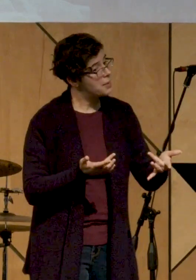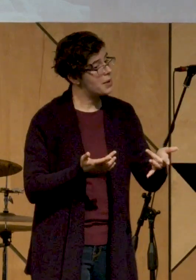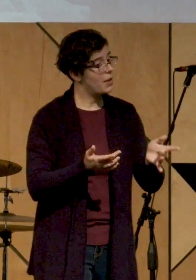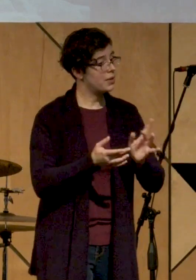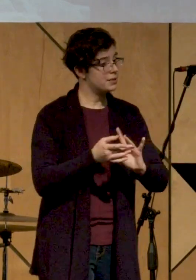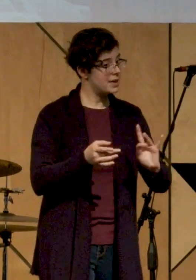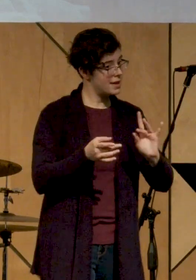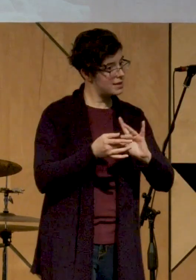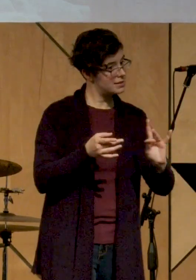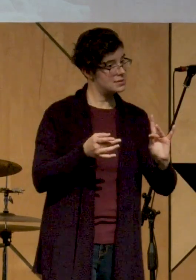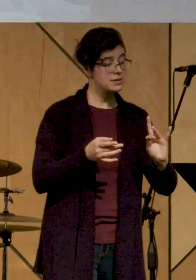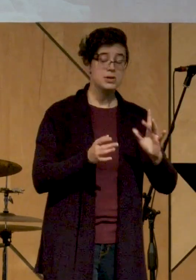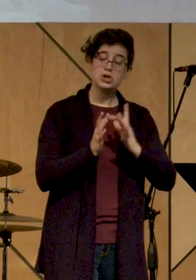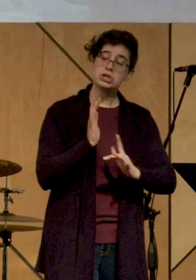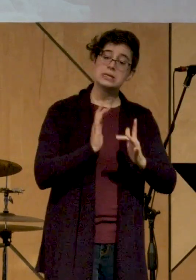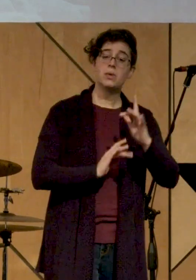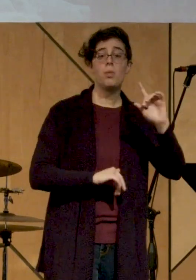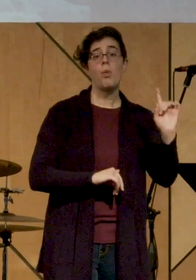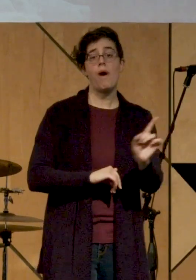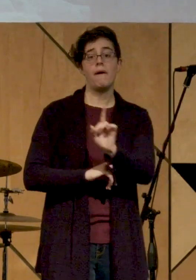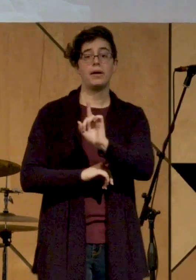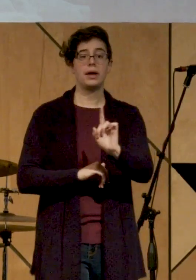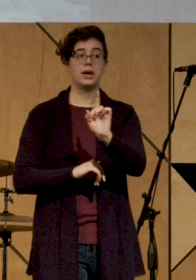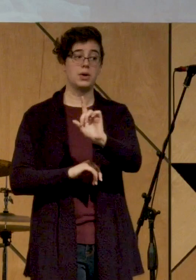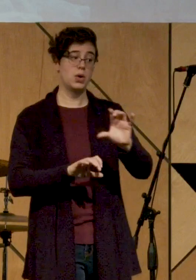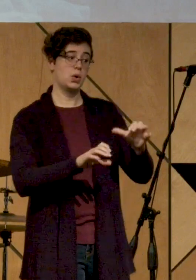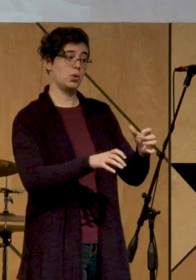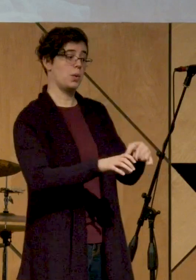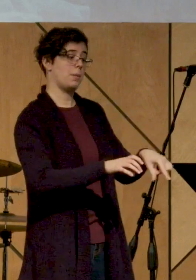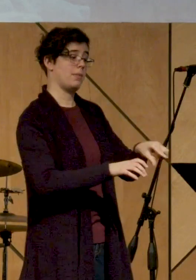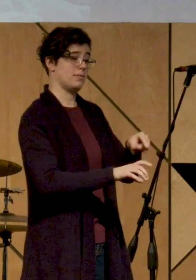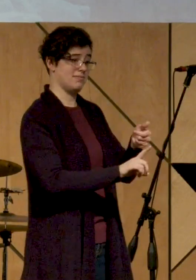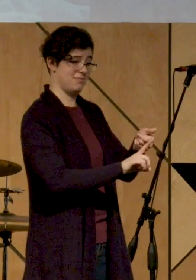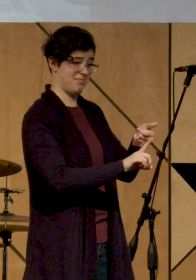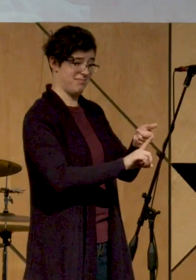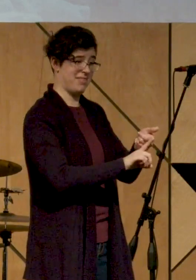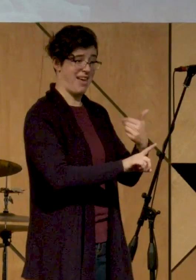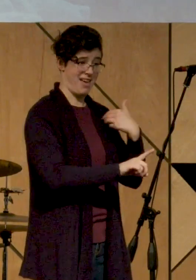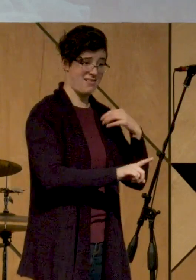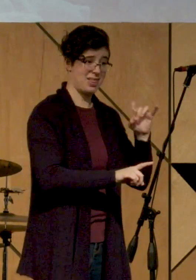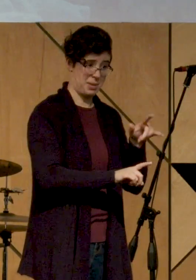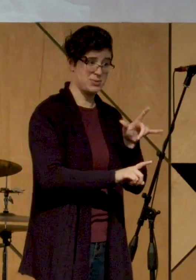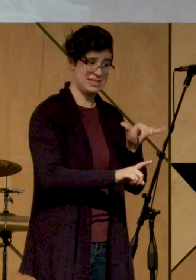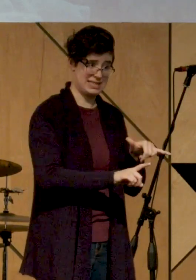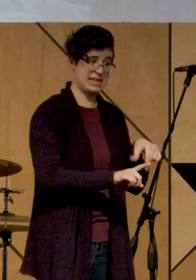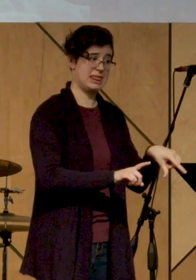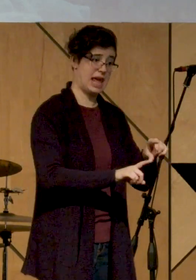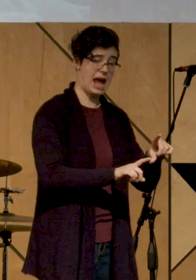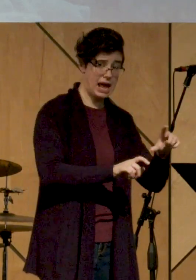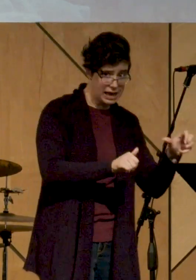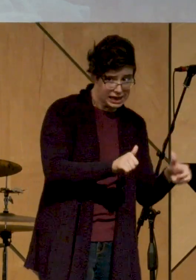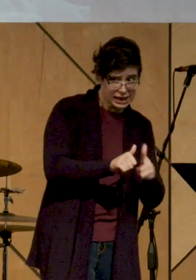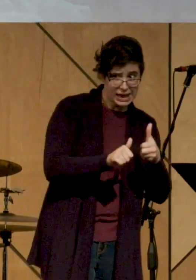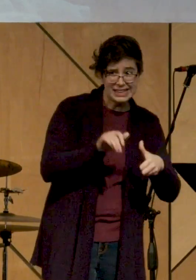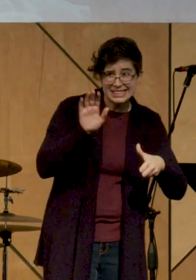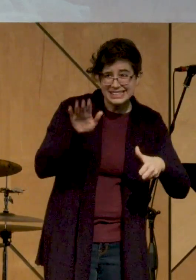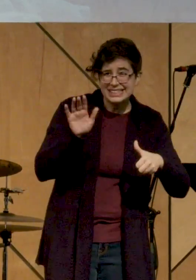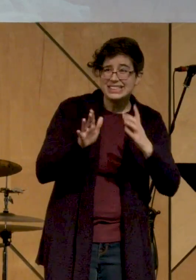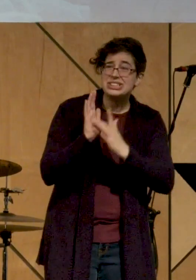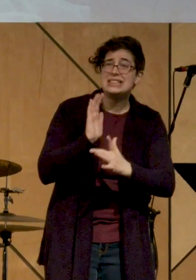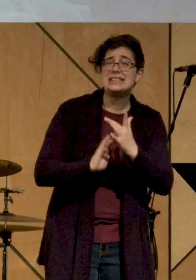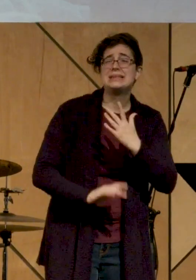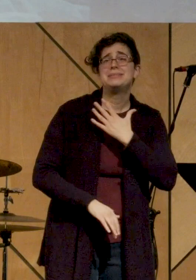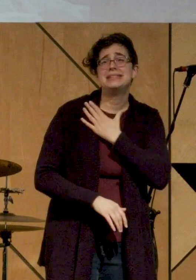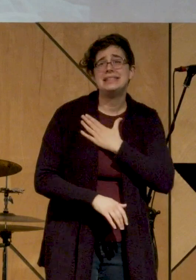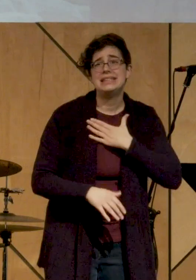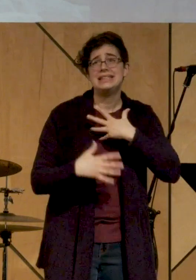Jesus walking, and these 10 lepers are outside of the city, and they call to Jesus and ask him to